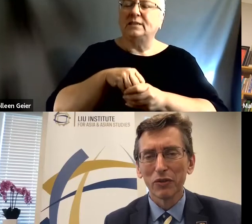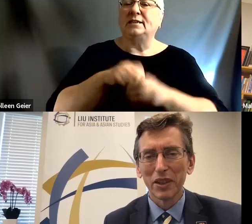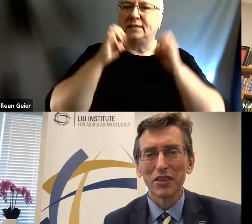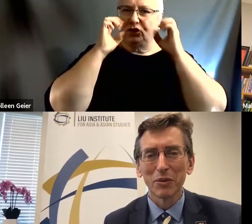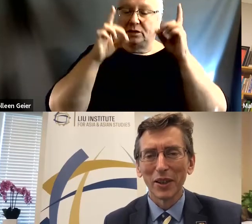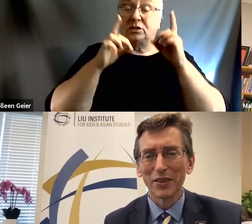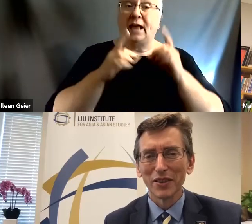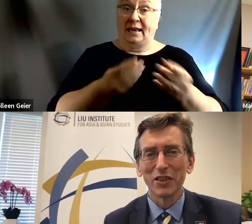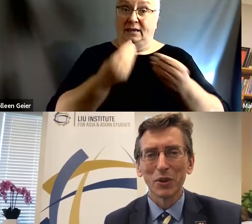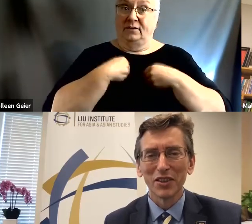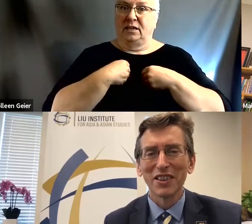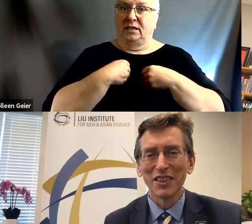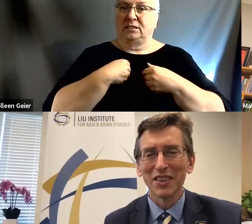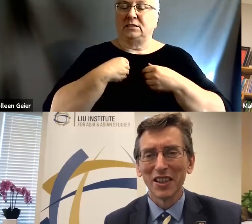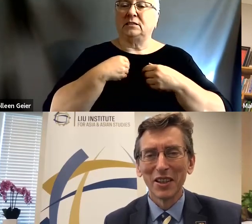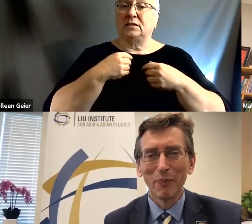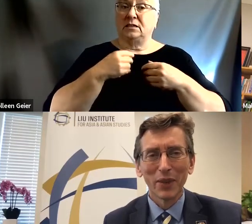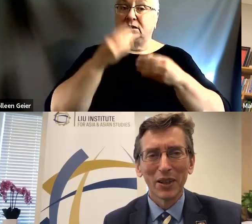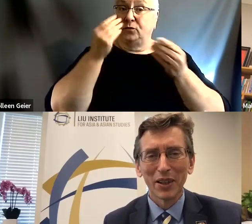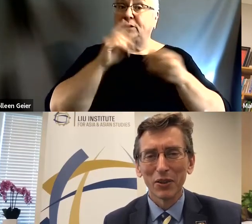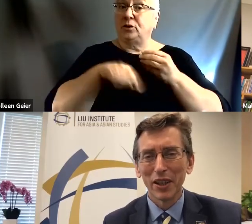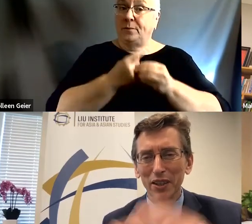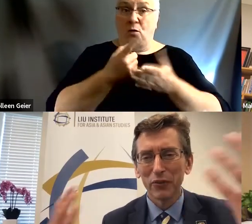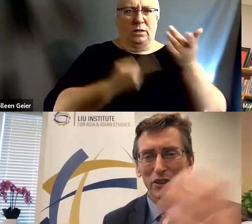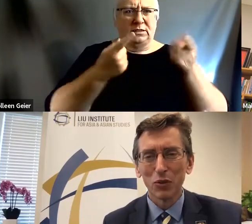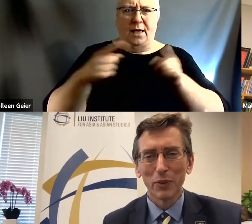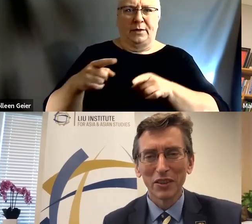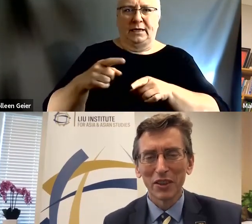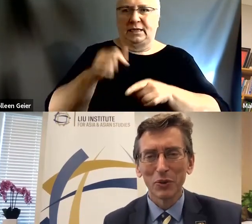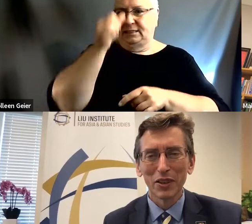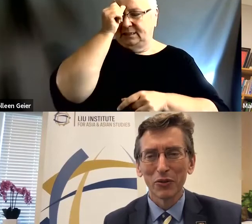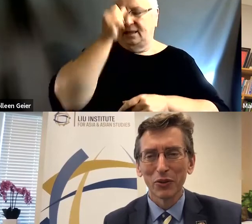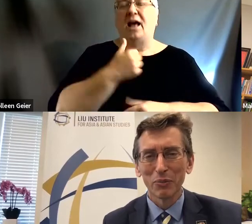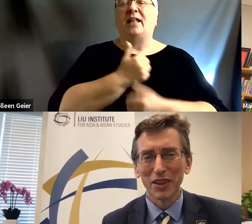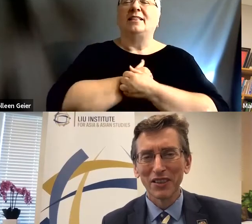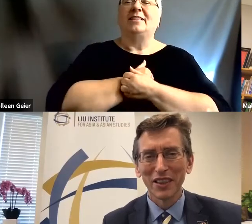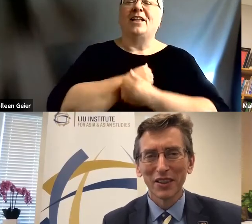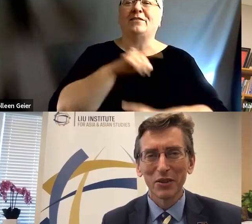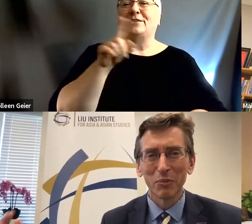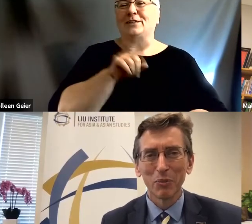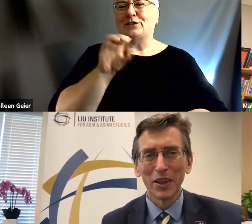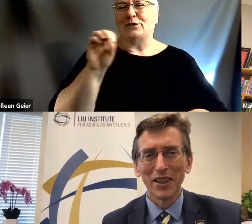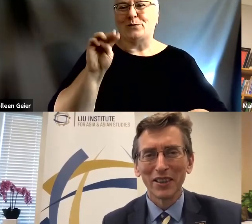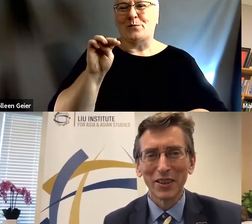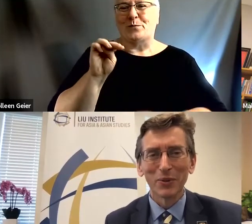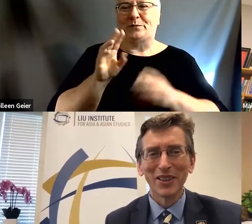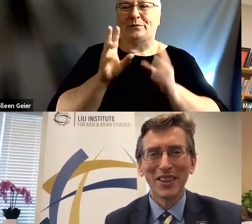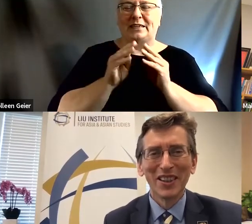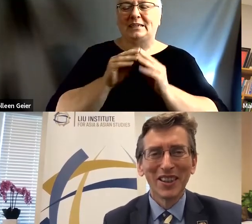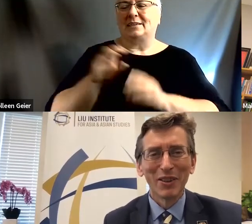more information about the situation in India. So I love these Zoom meetings. We go from San Diego to Mumbai, and